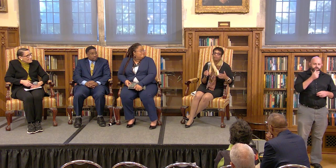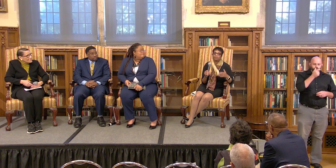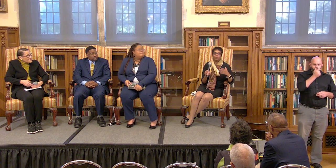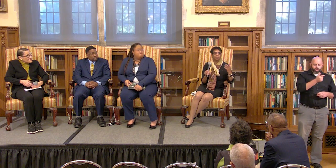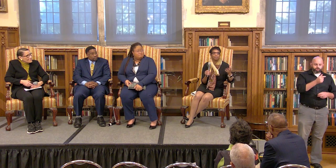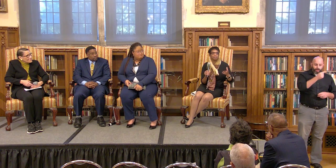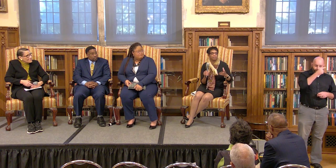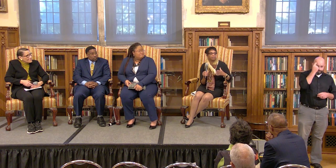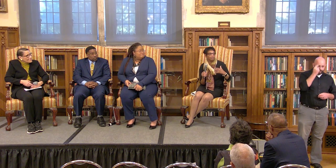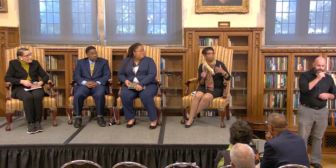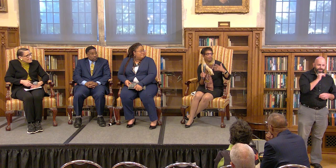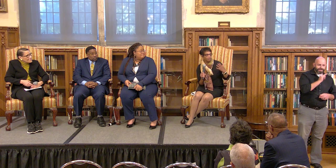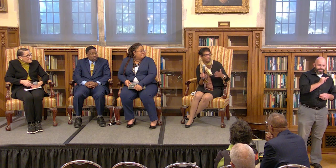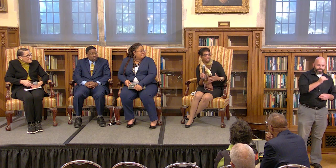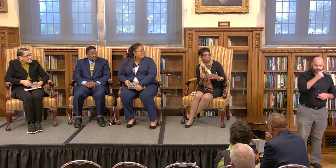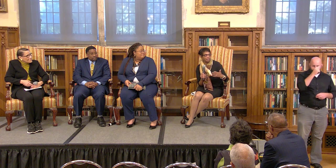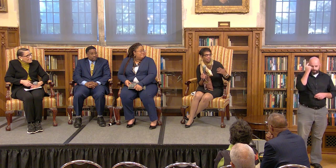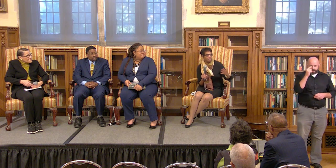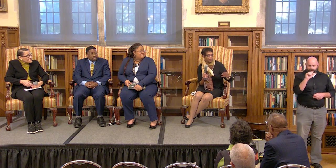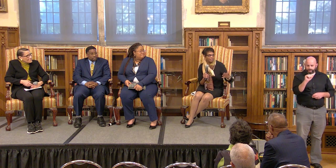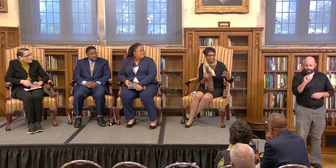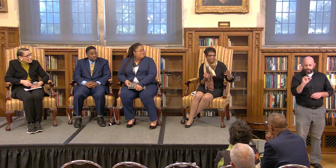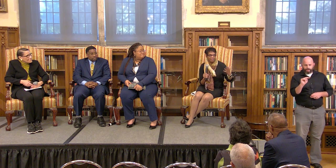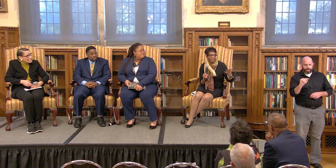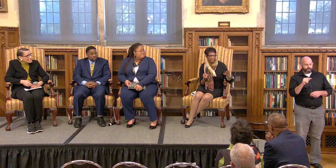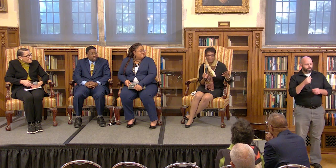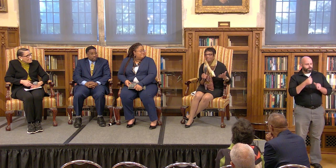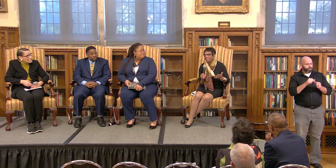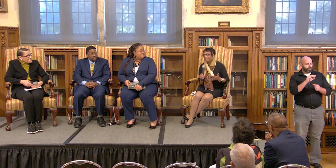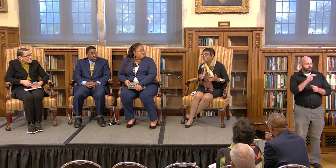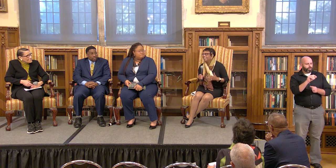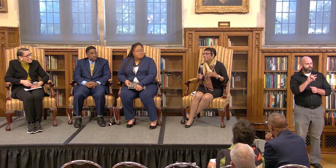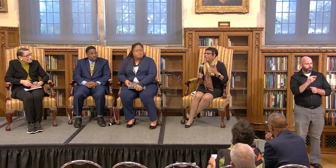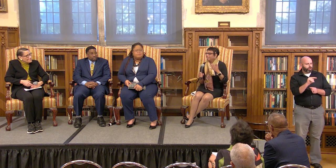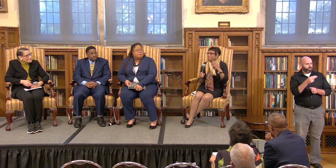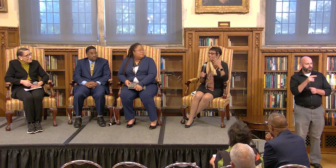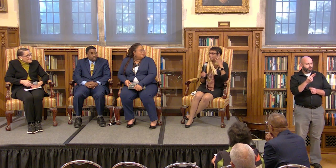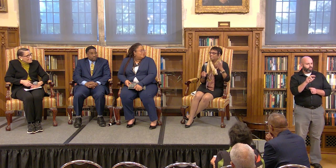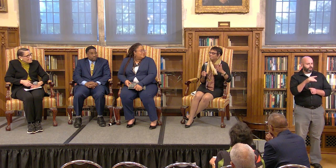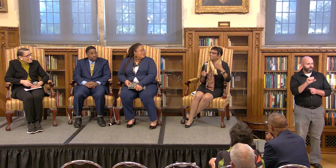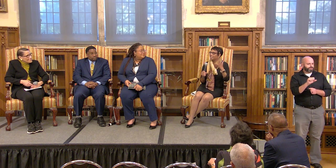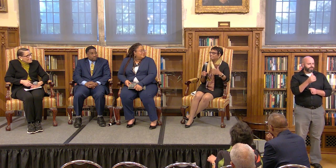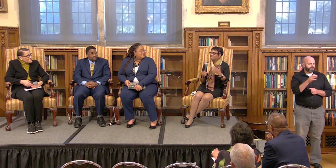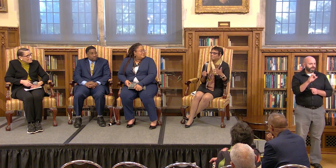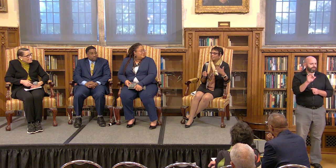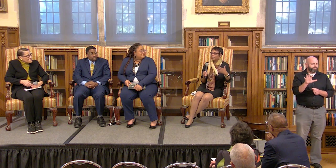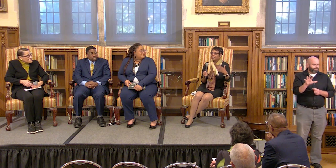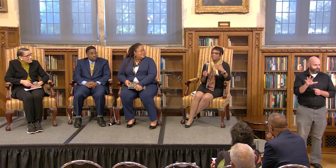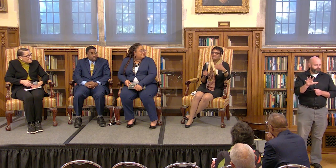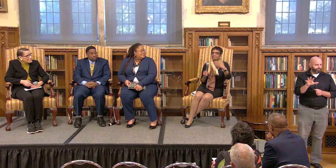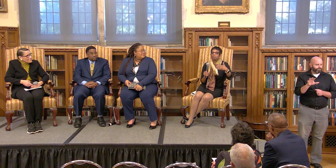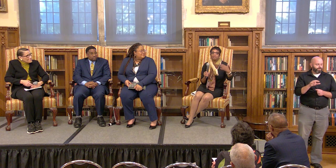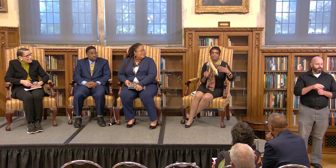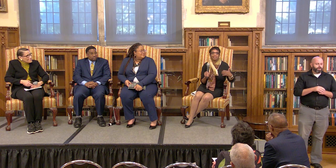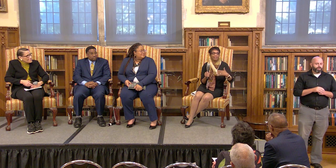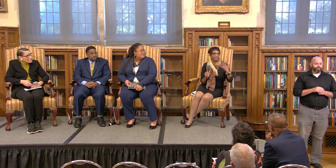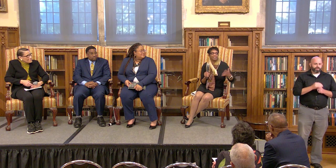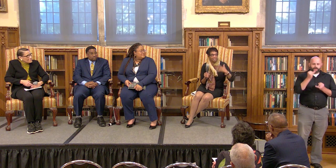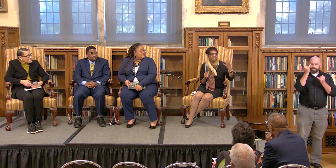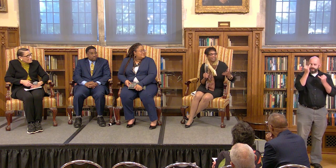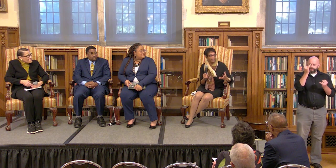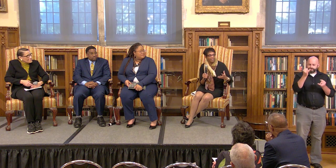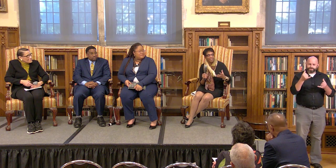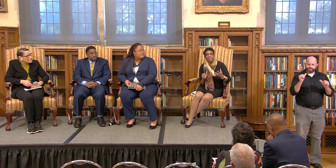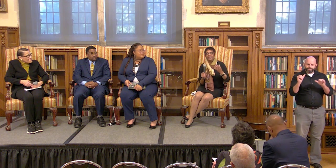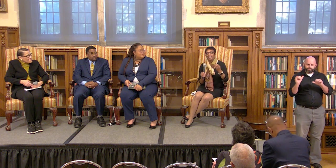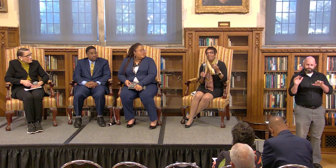Black a you'll remember Marlin rigs 1995 I think yeah and the ideas that are still percolating